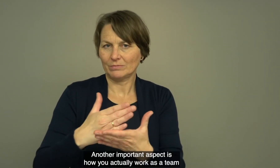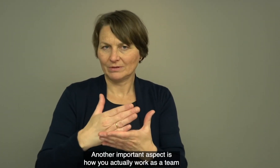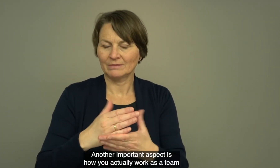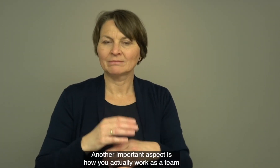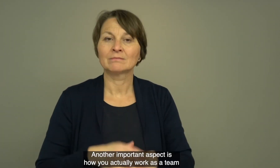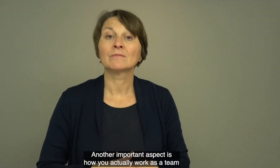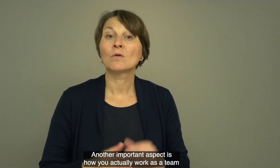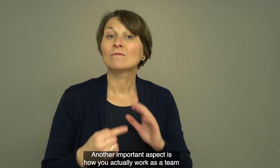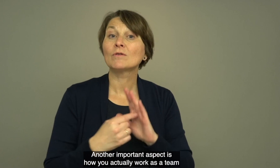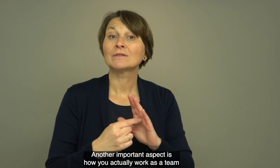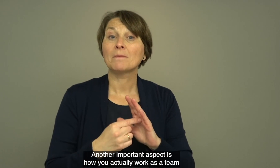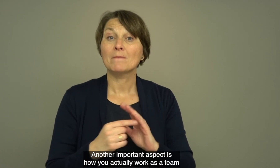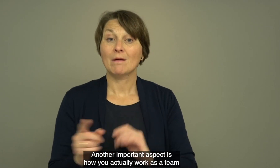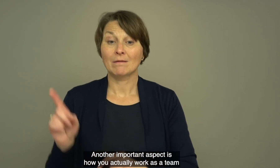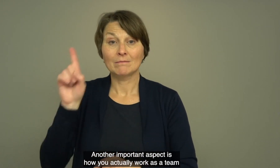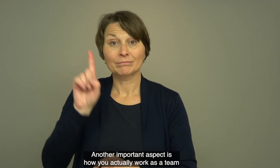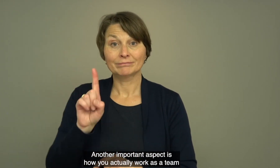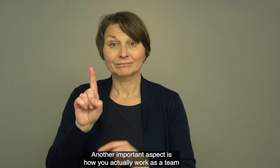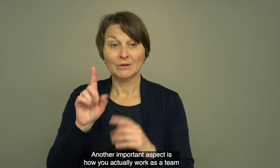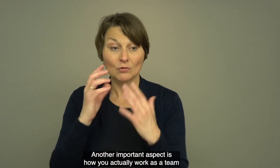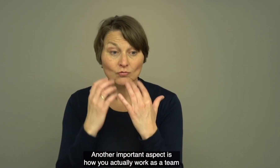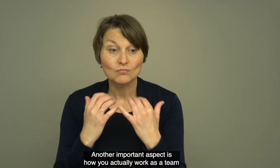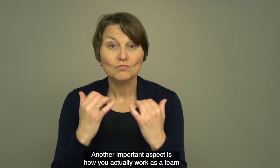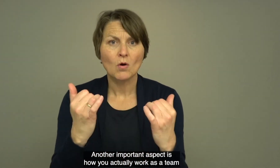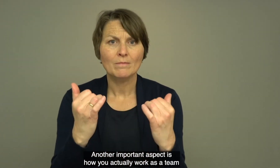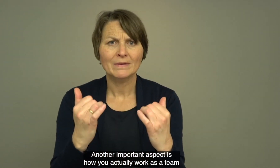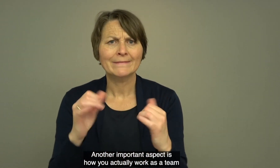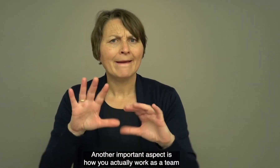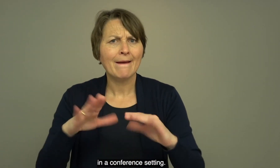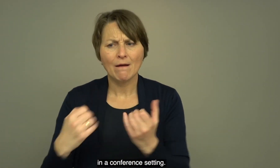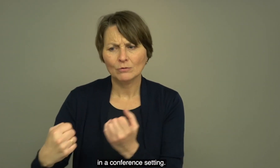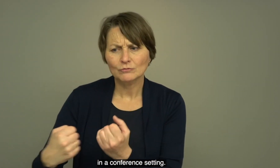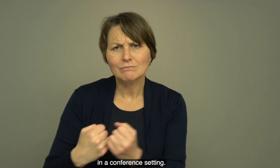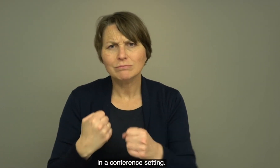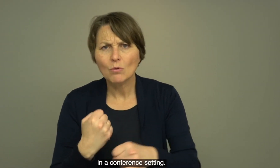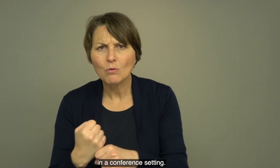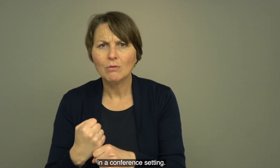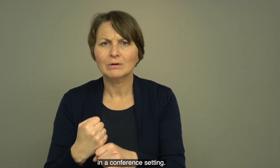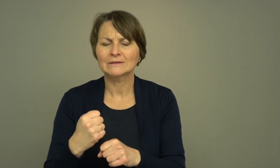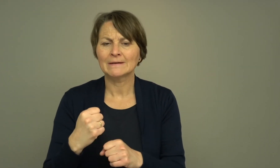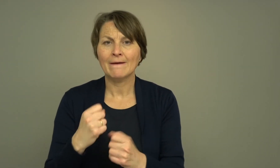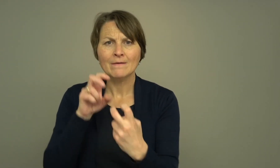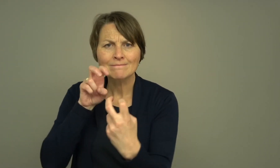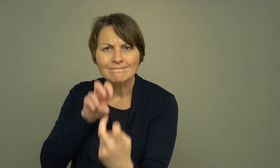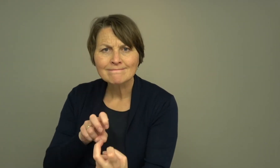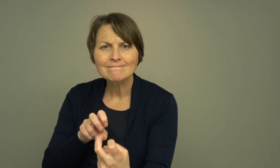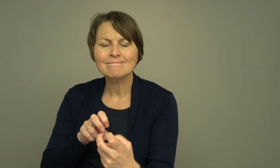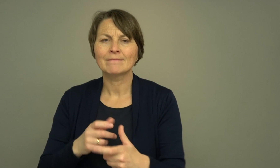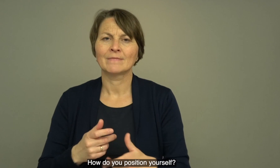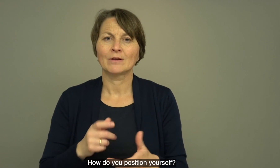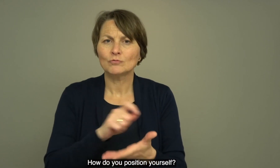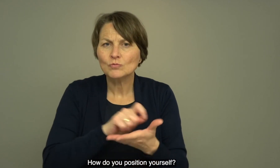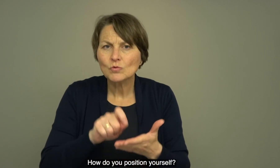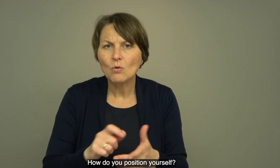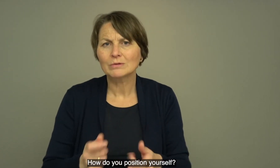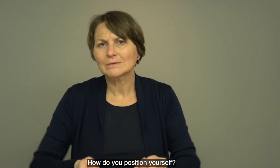Another important aspect is how you actually work as a team in a conference setting. How do you